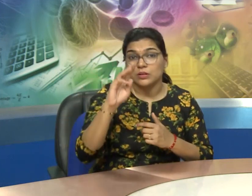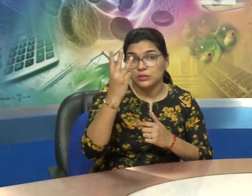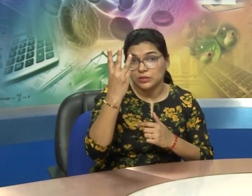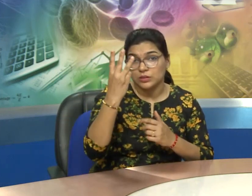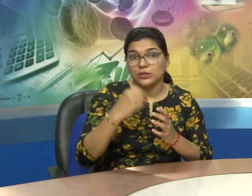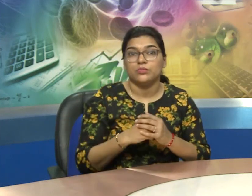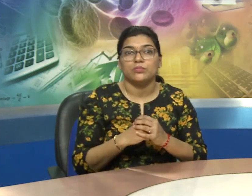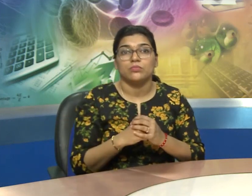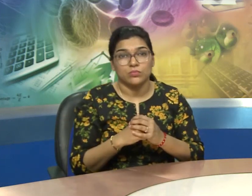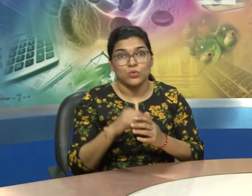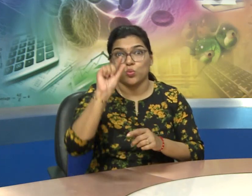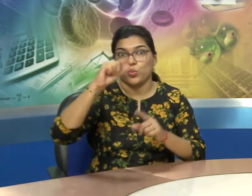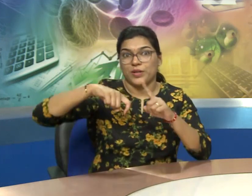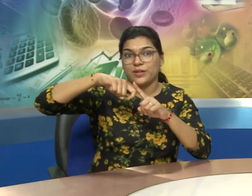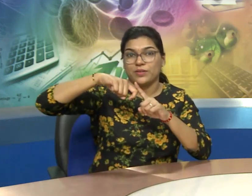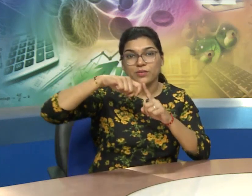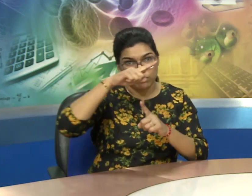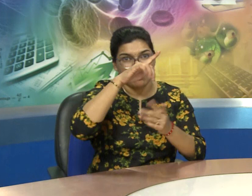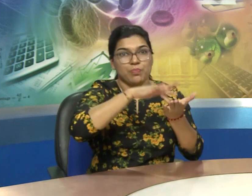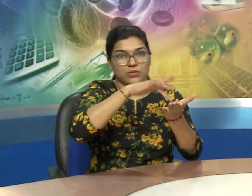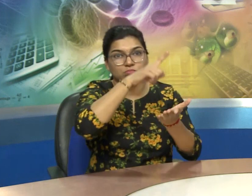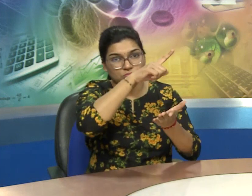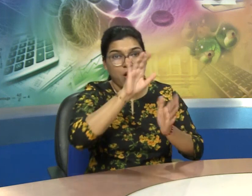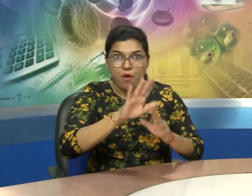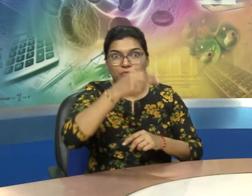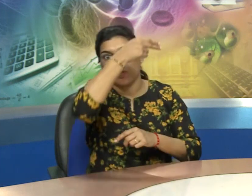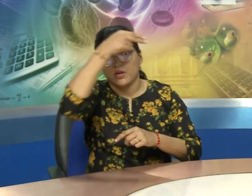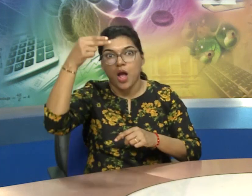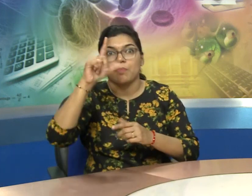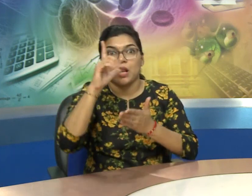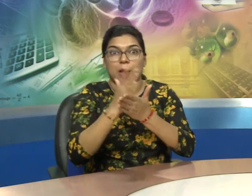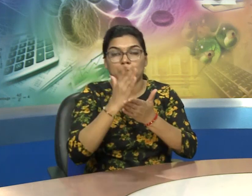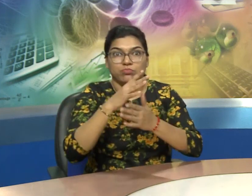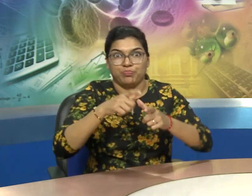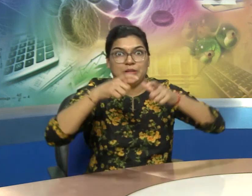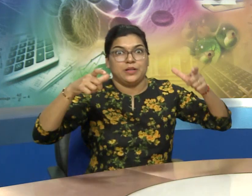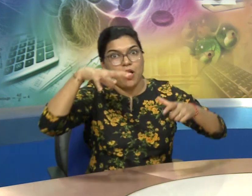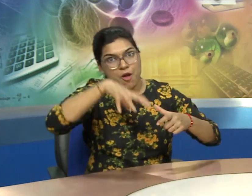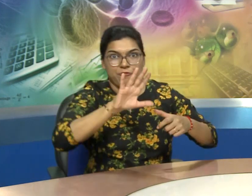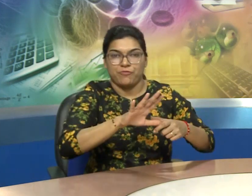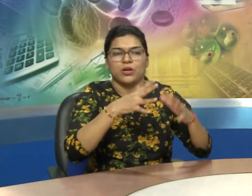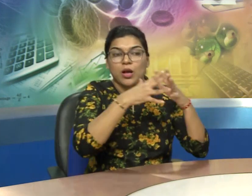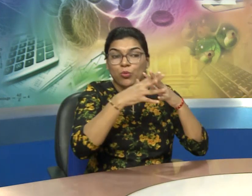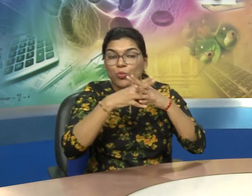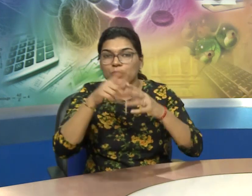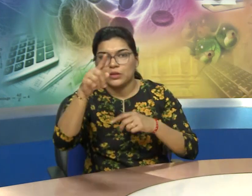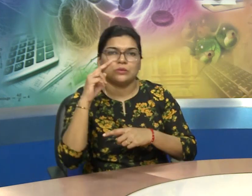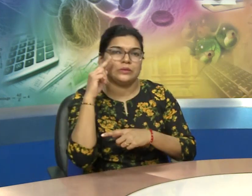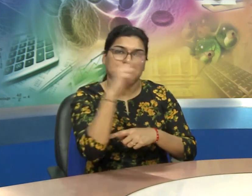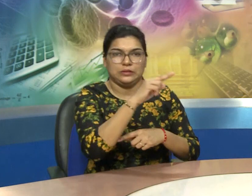The third example is the British Library, which is in UK. You can also visit